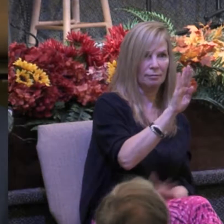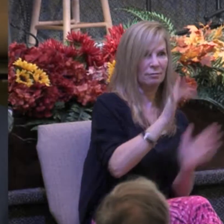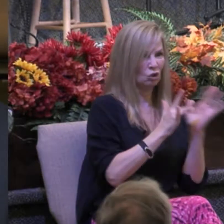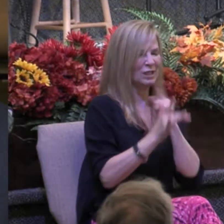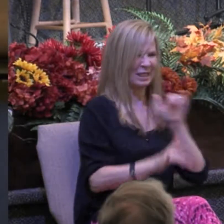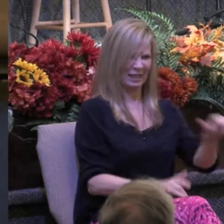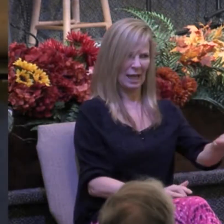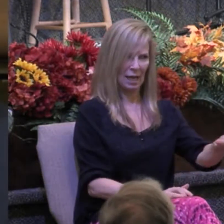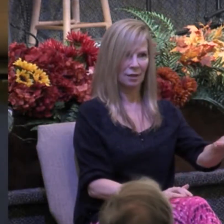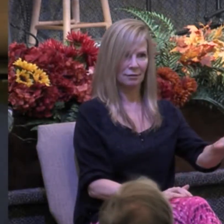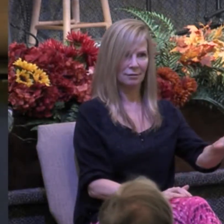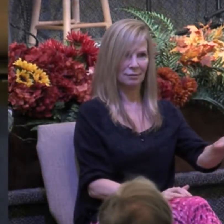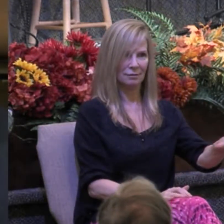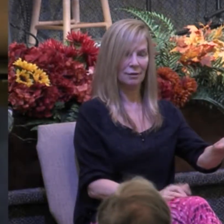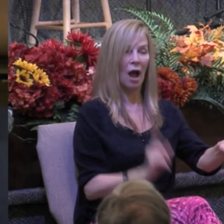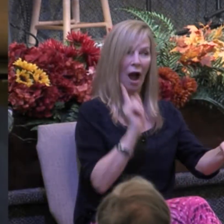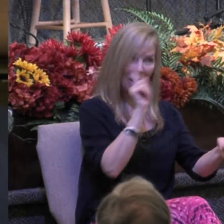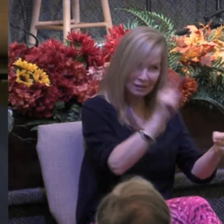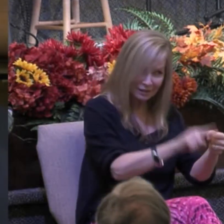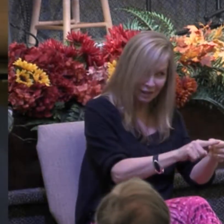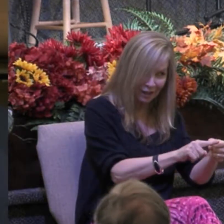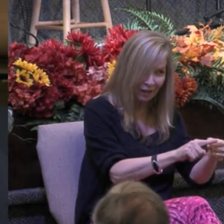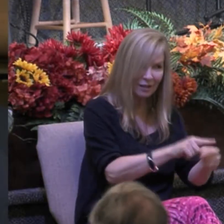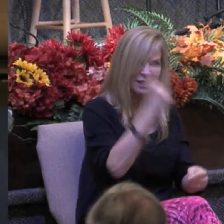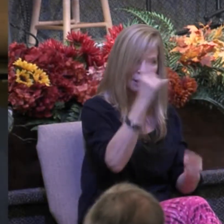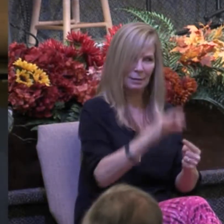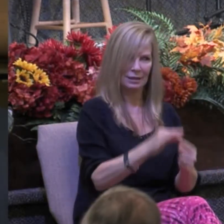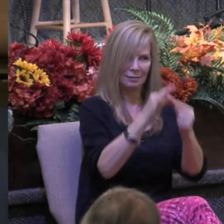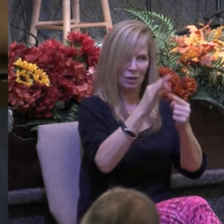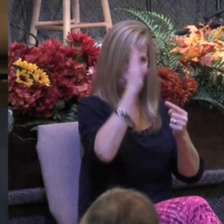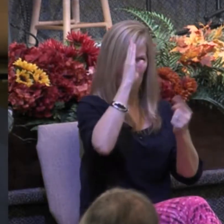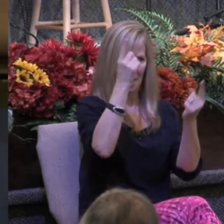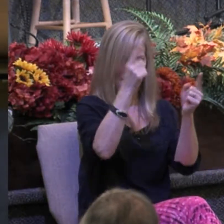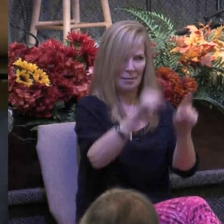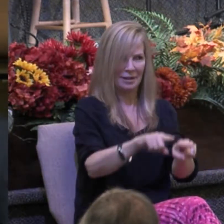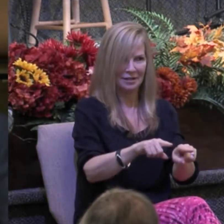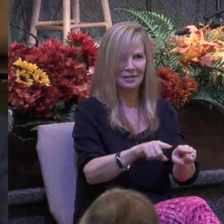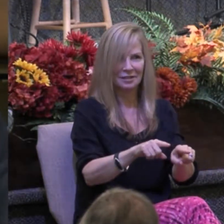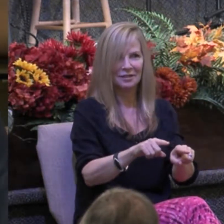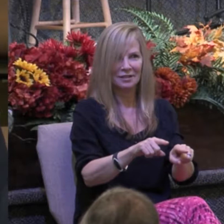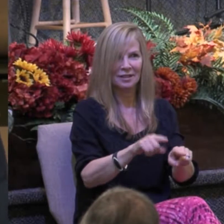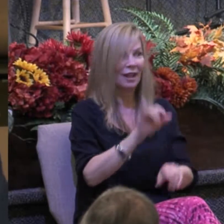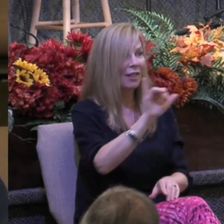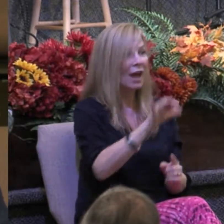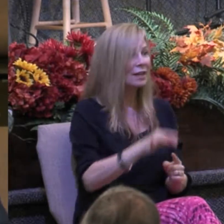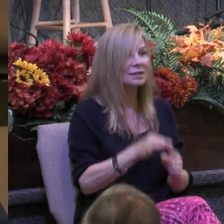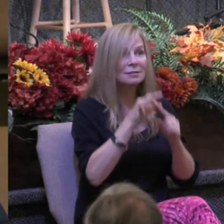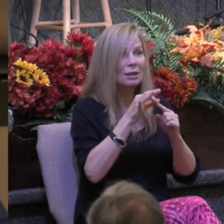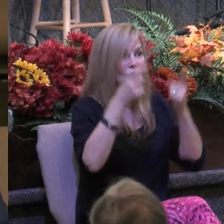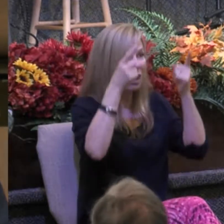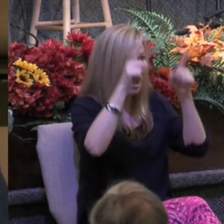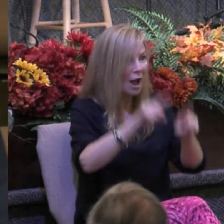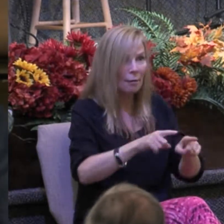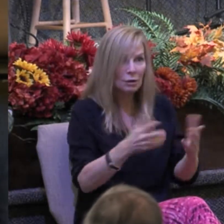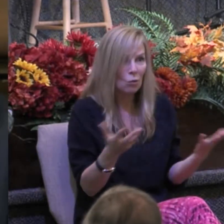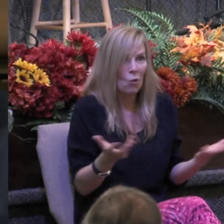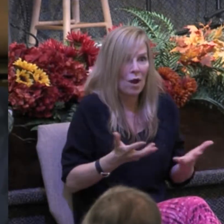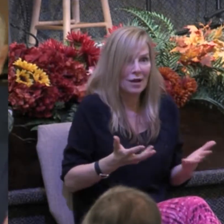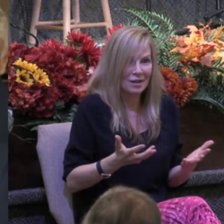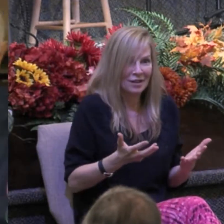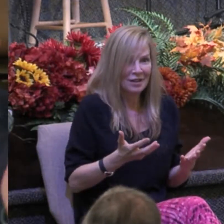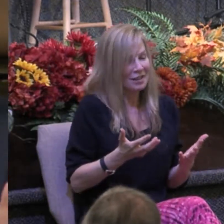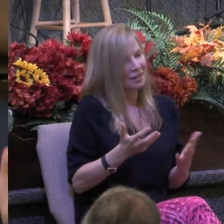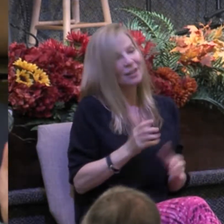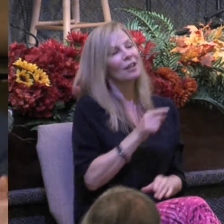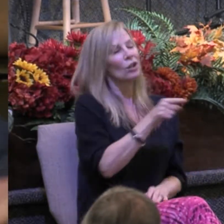there until something special takes place. And that something special, he tells them, that will take place